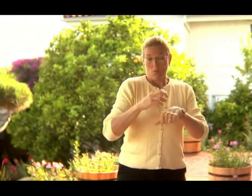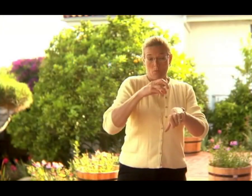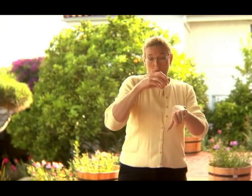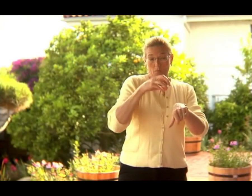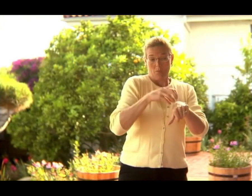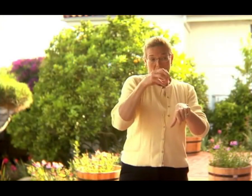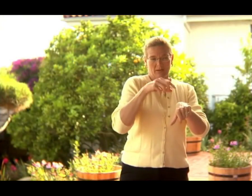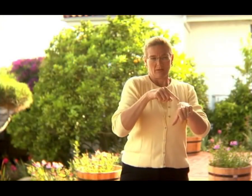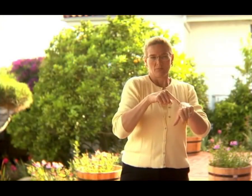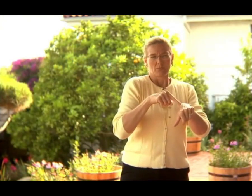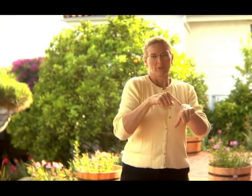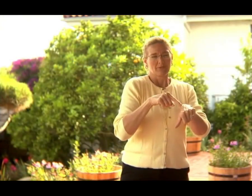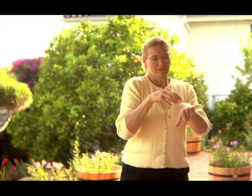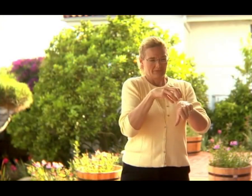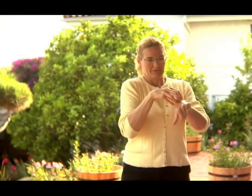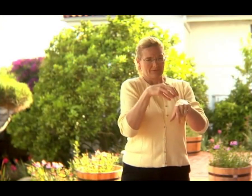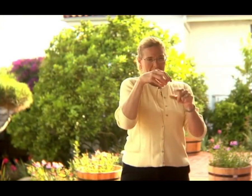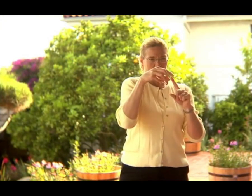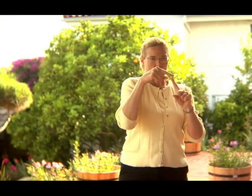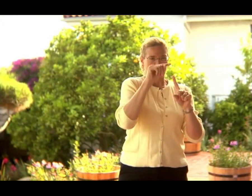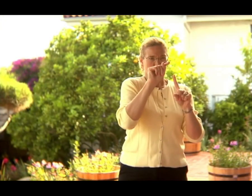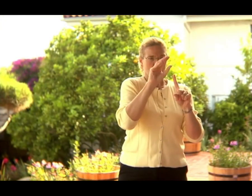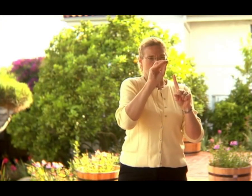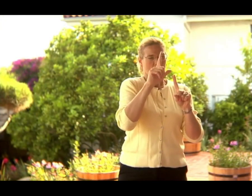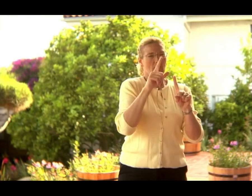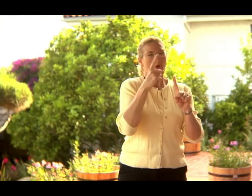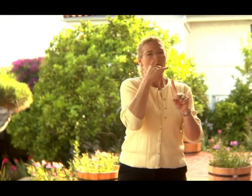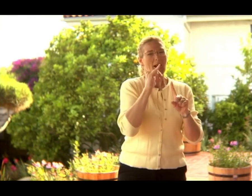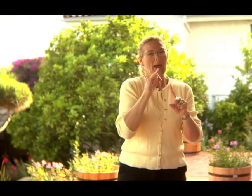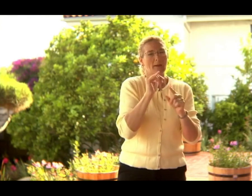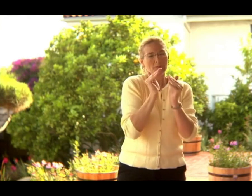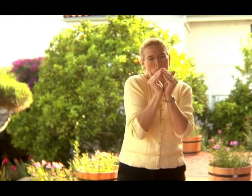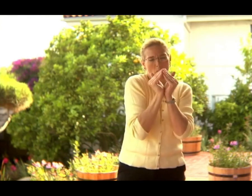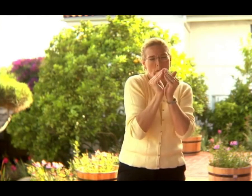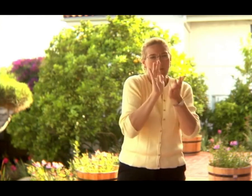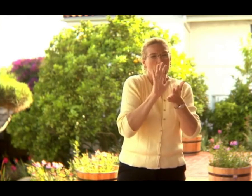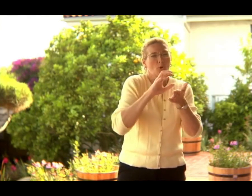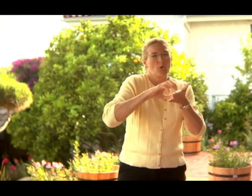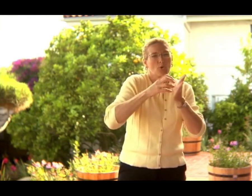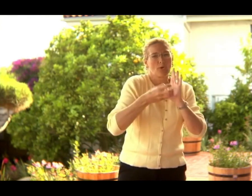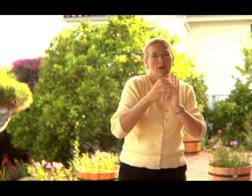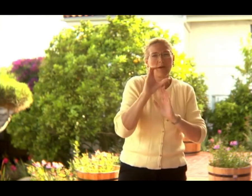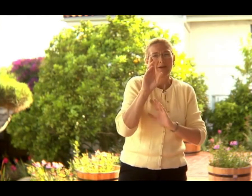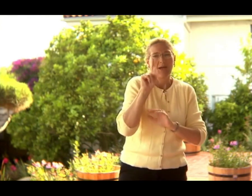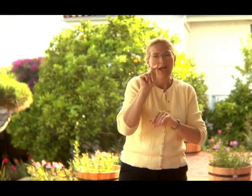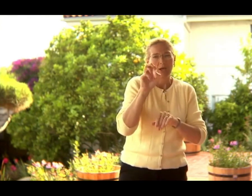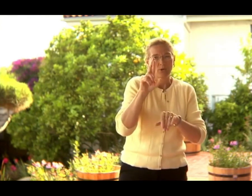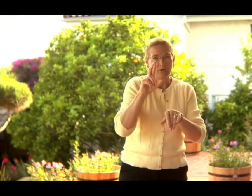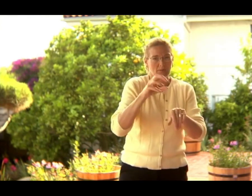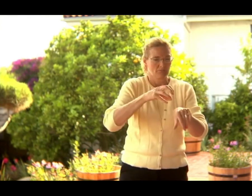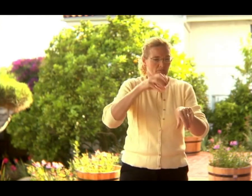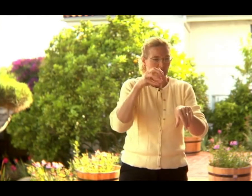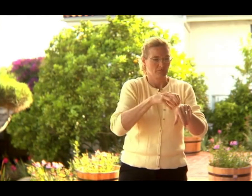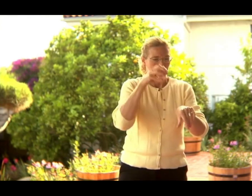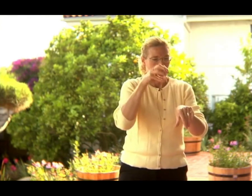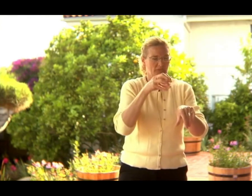A punch biopsy uses a tool that looks like a very small cookie cutter and quickly takes a small piece of skin.